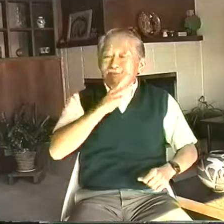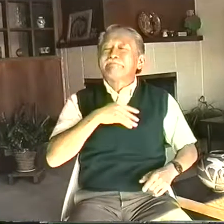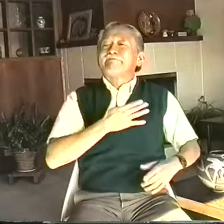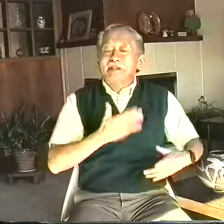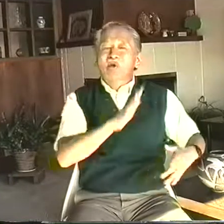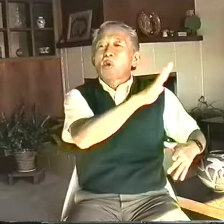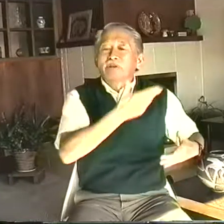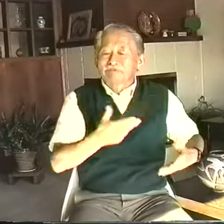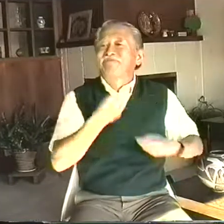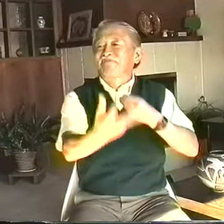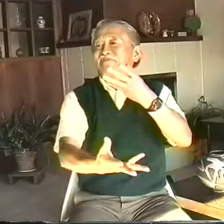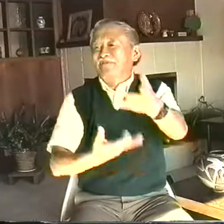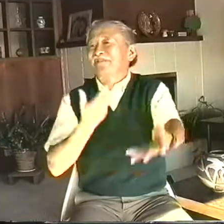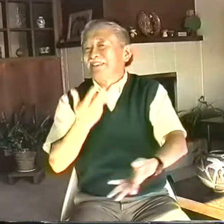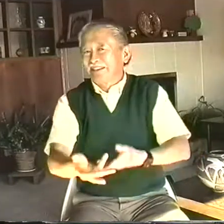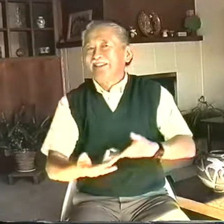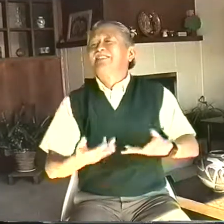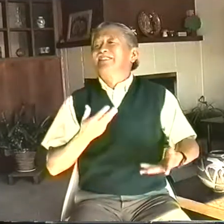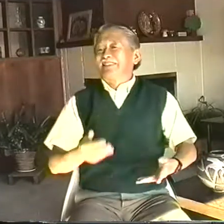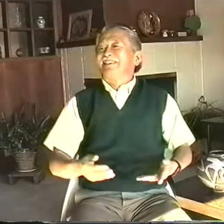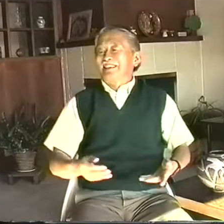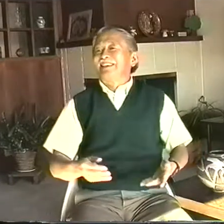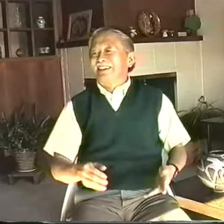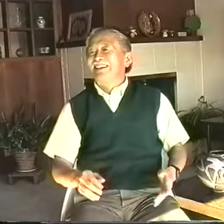So my parents shared with him the things that he needed.